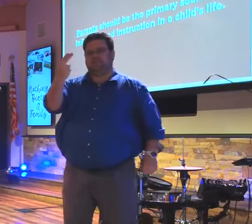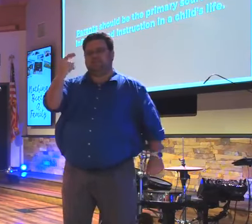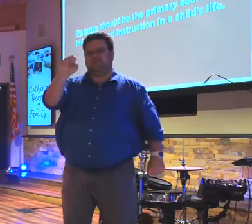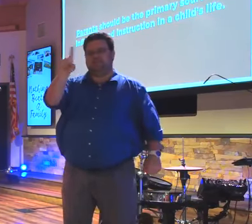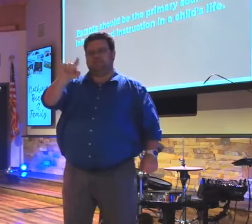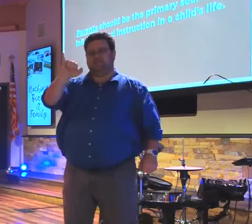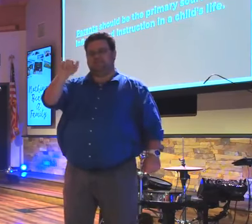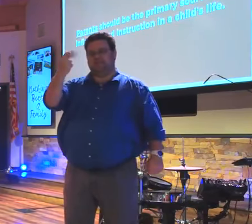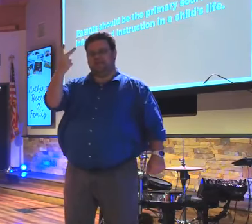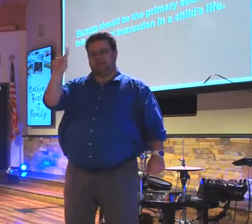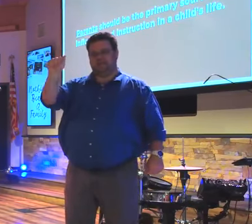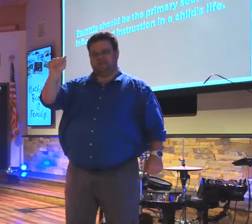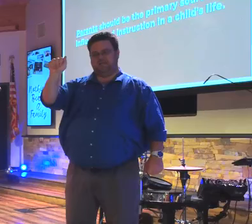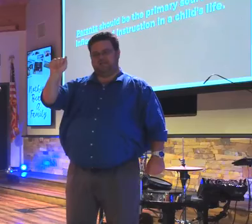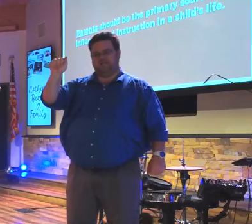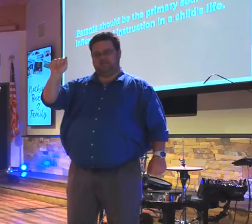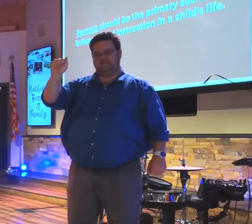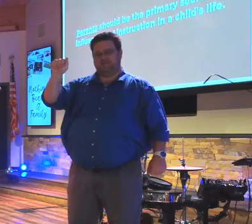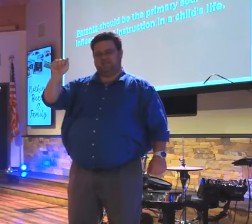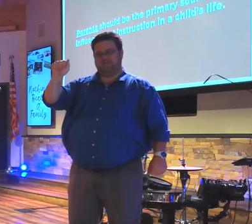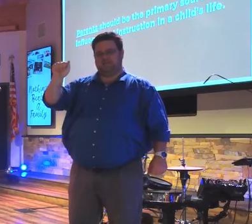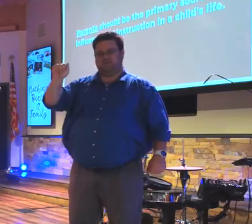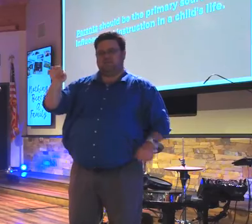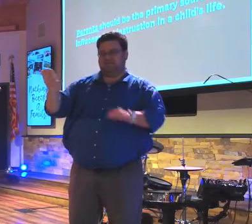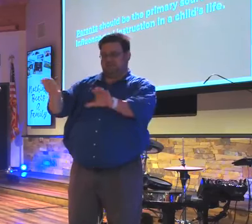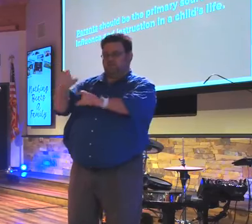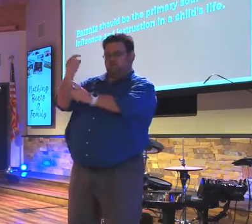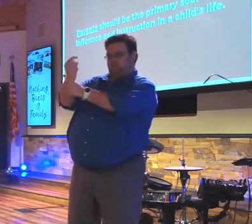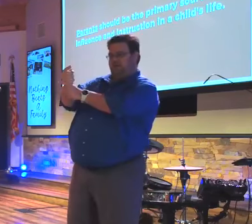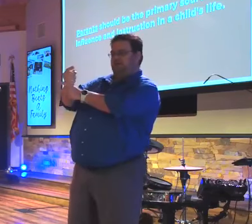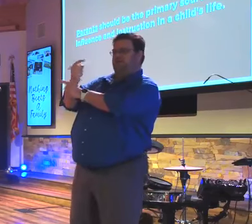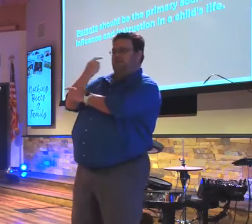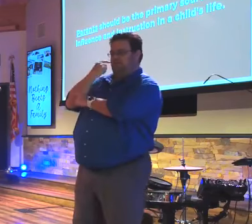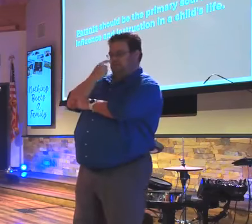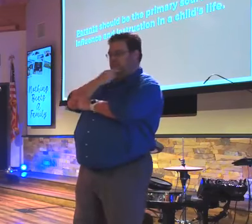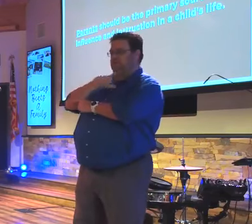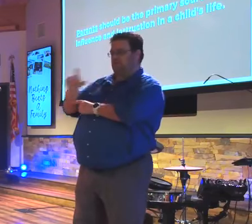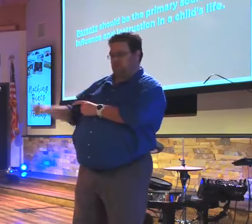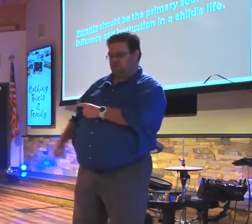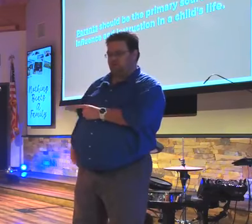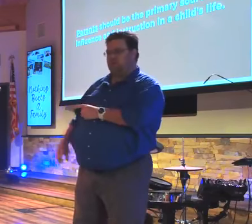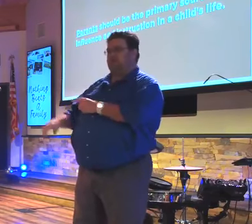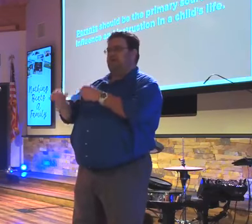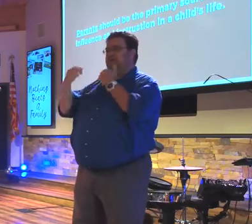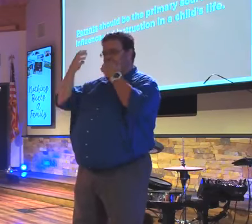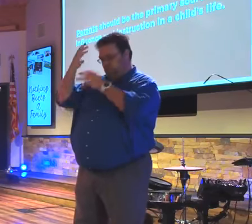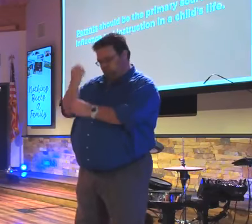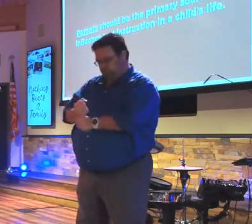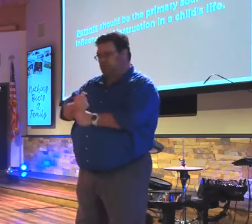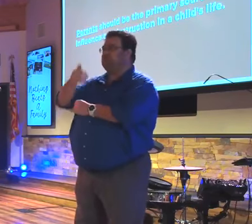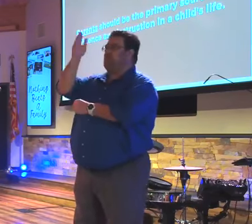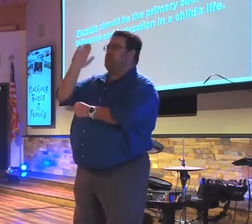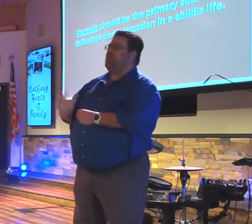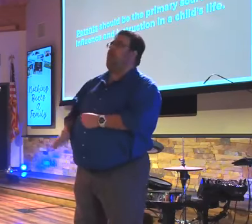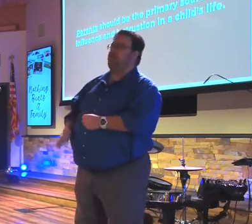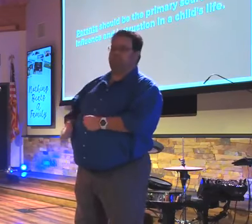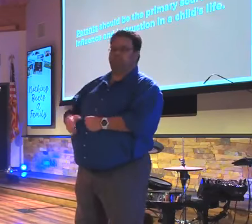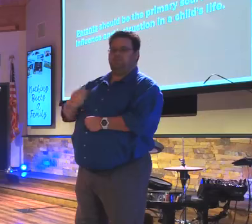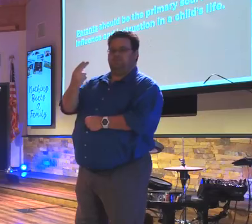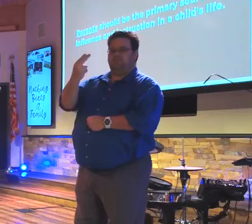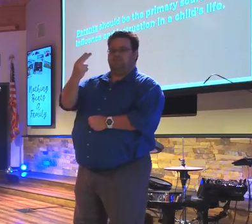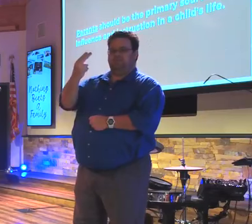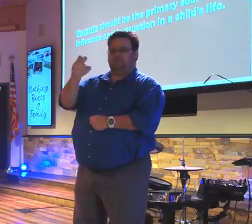the Bible says that Hezekiah did what was right in the eyes of the Lord, and he trusted in the Lord God of